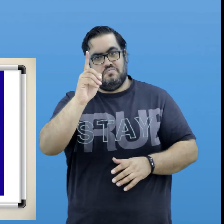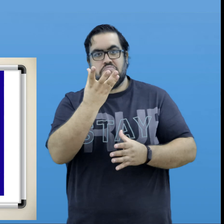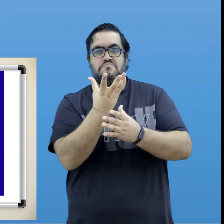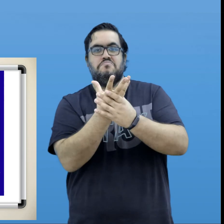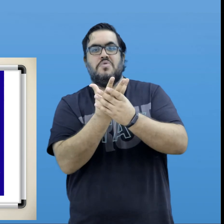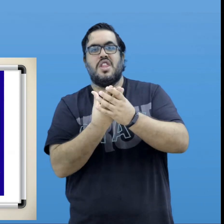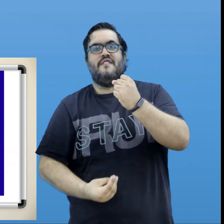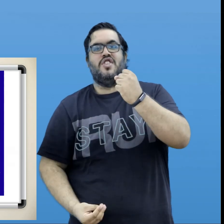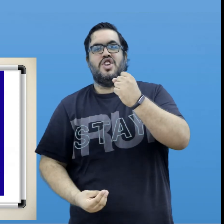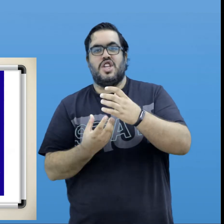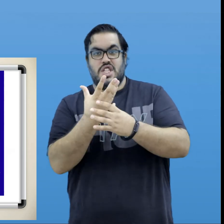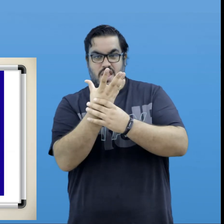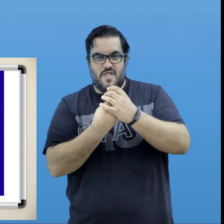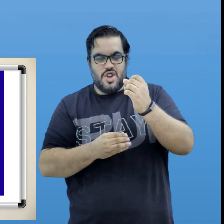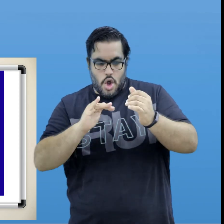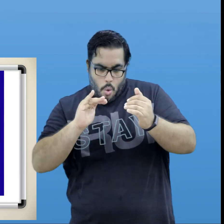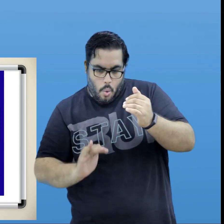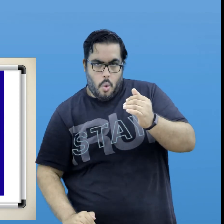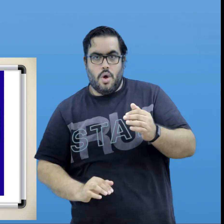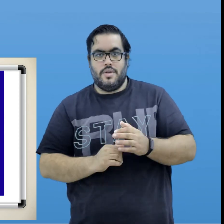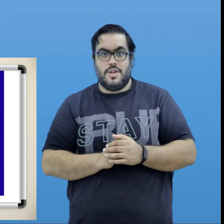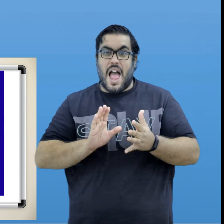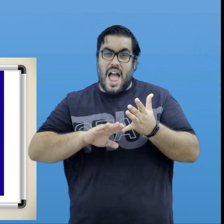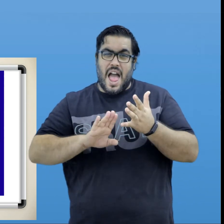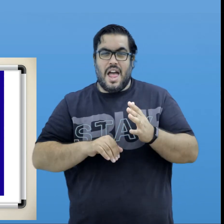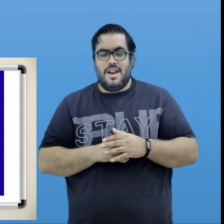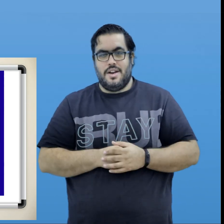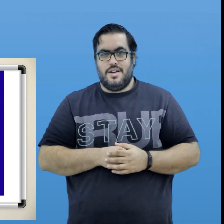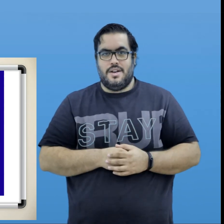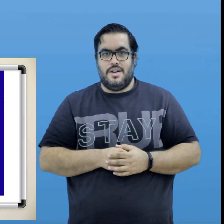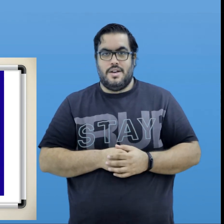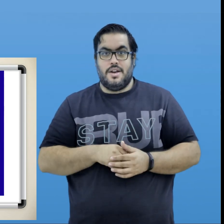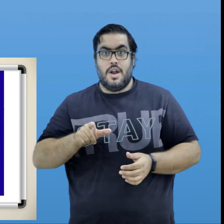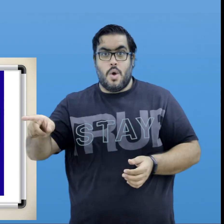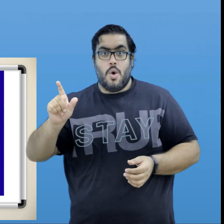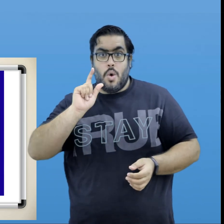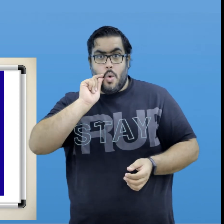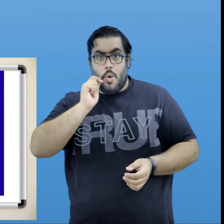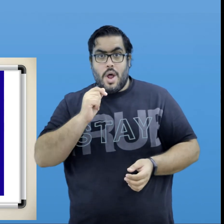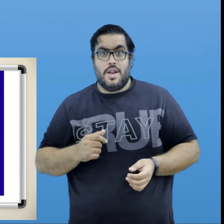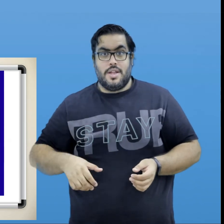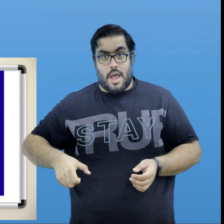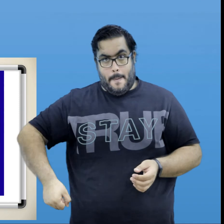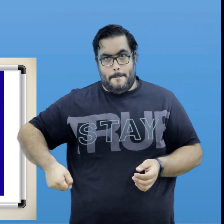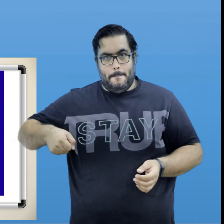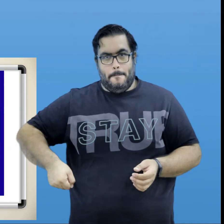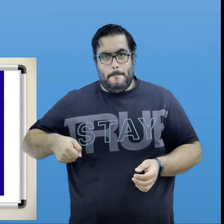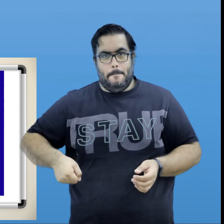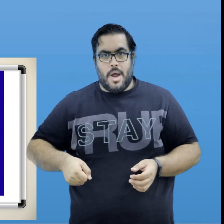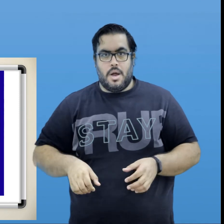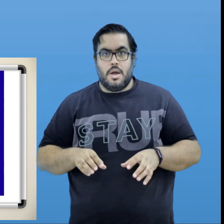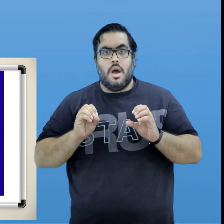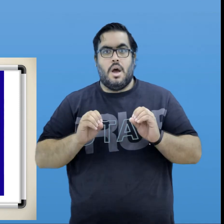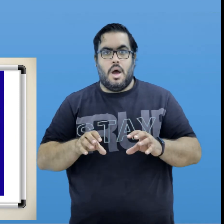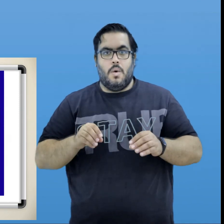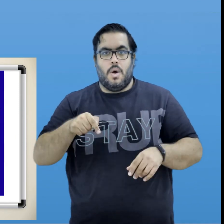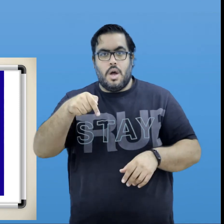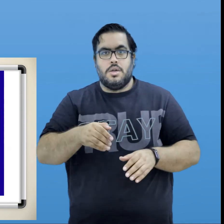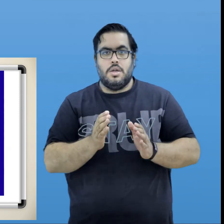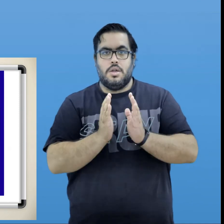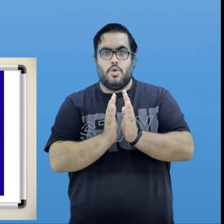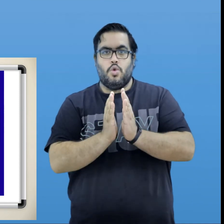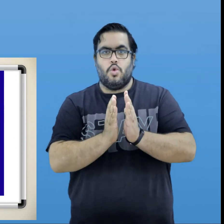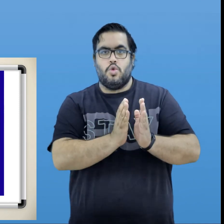Deficiency. Excellent job. Now for the last sentence, Ahmed's small bag was full of blank